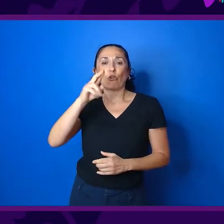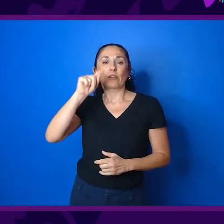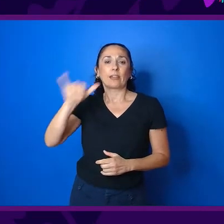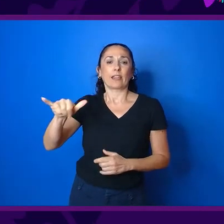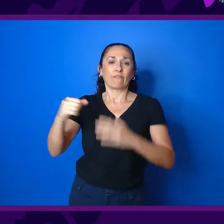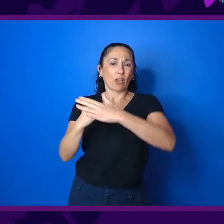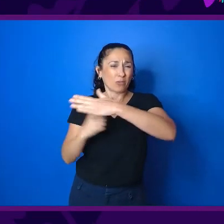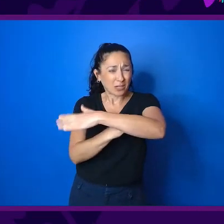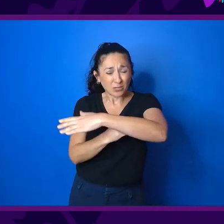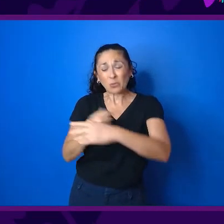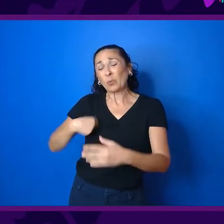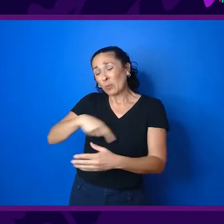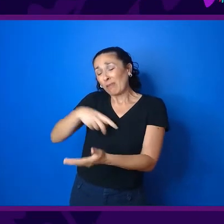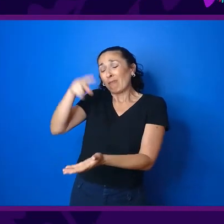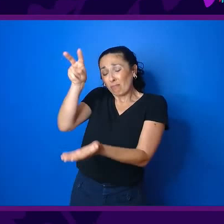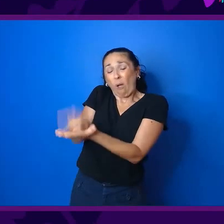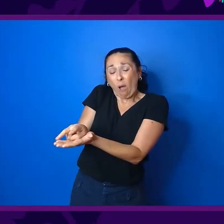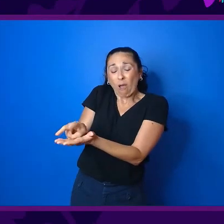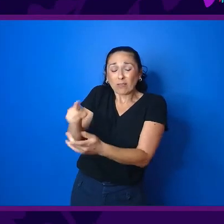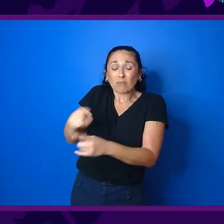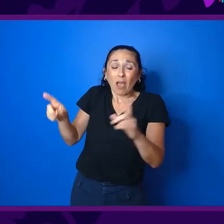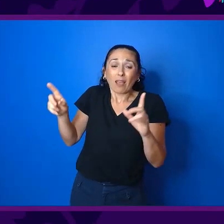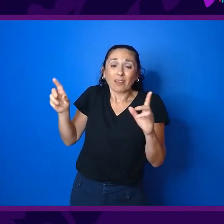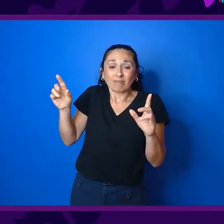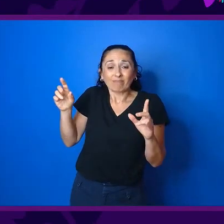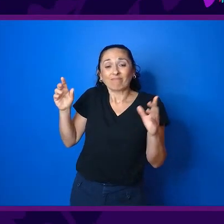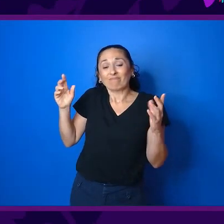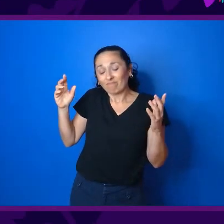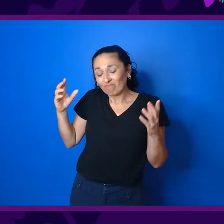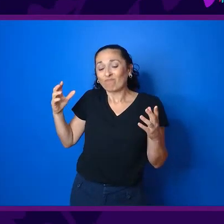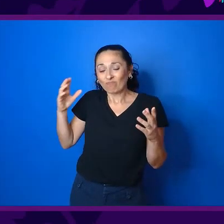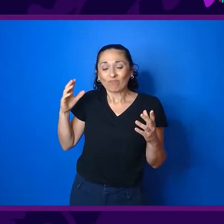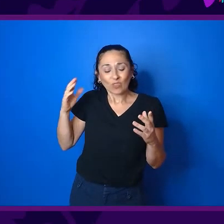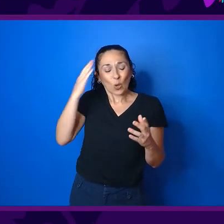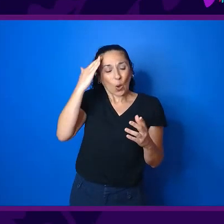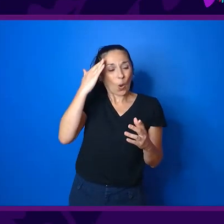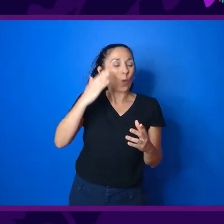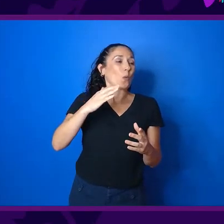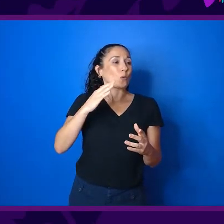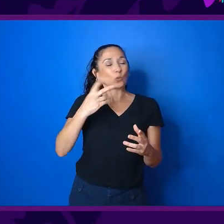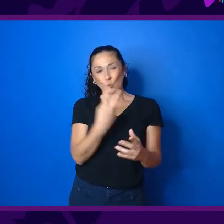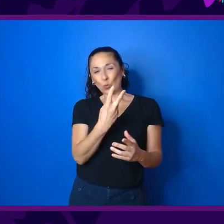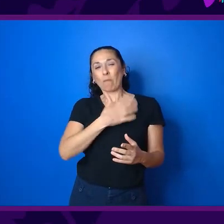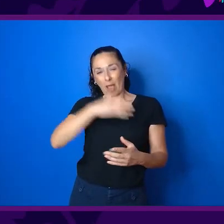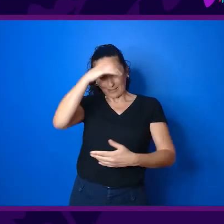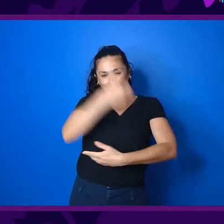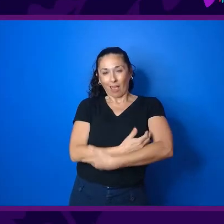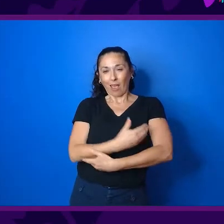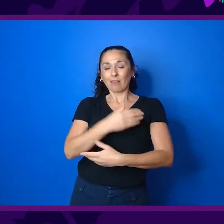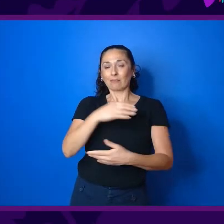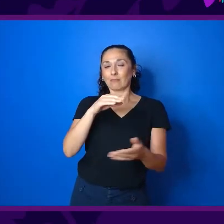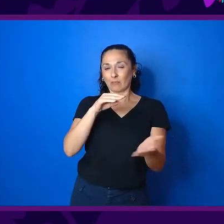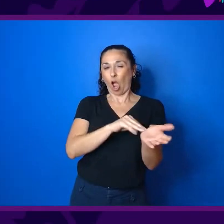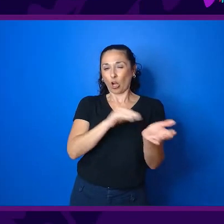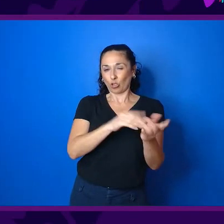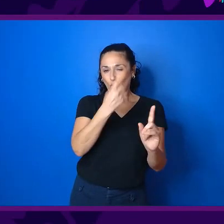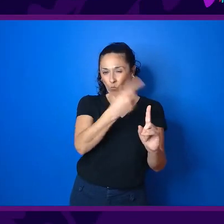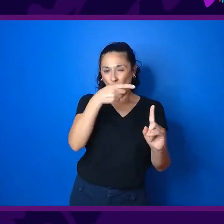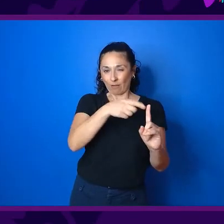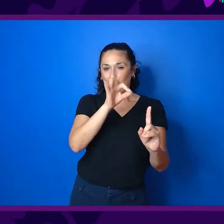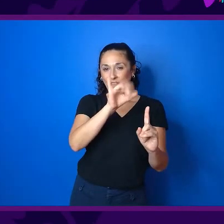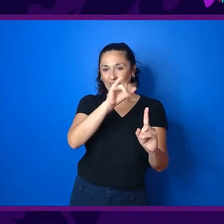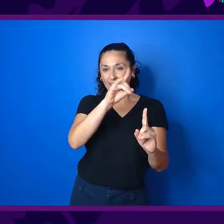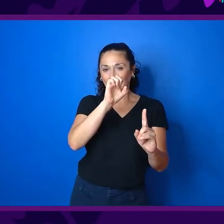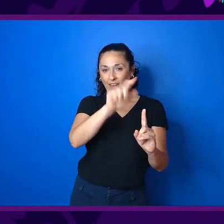lost it then. And, two of my sons, Fidel, the doctor, and Emilio, the attorney, never would have gotten